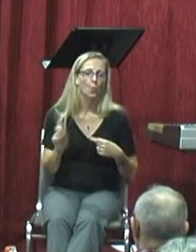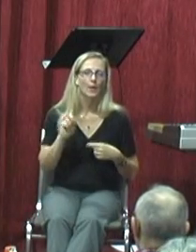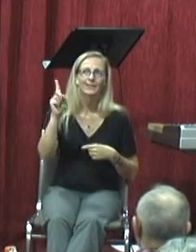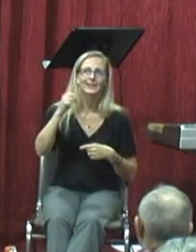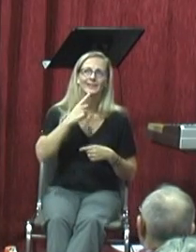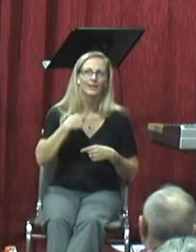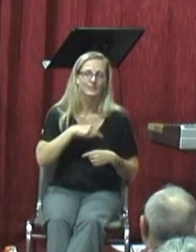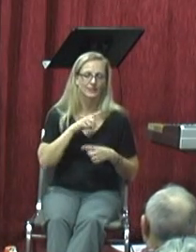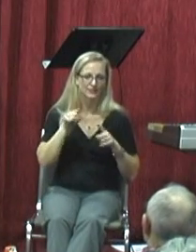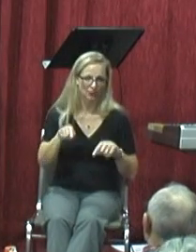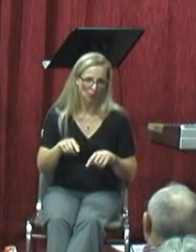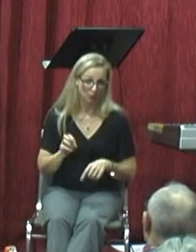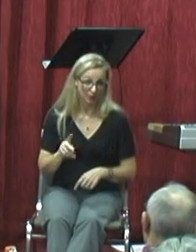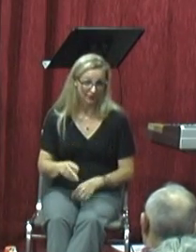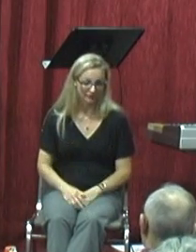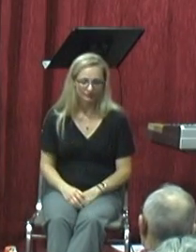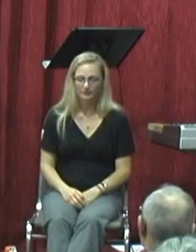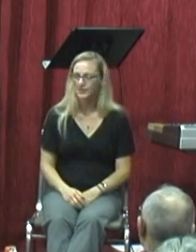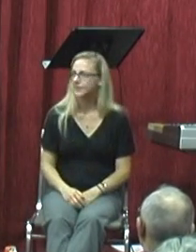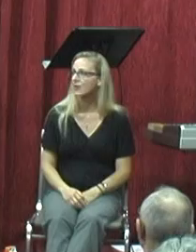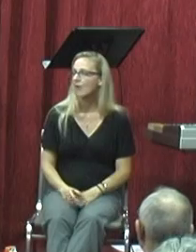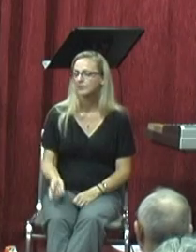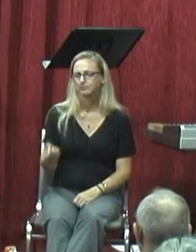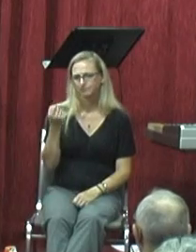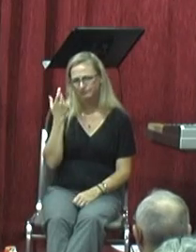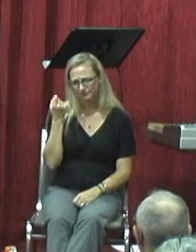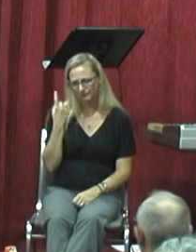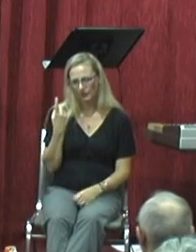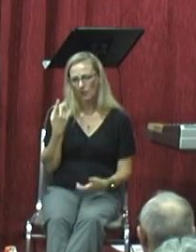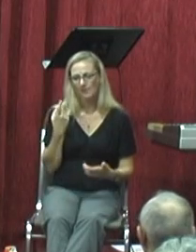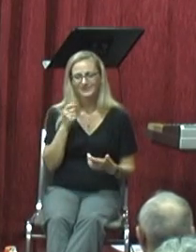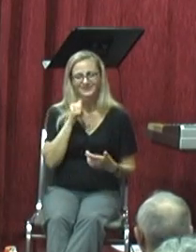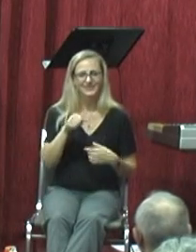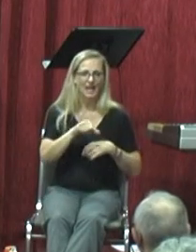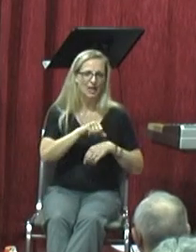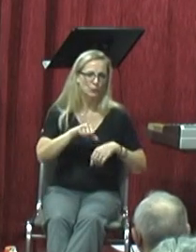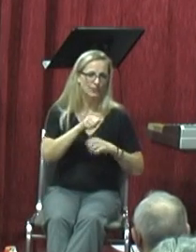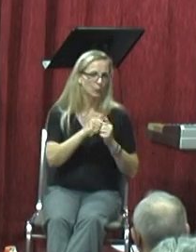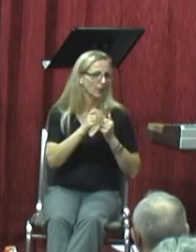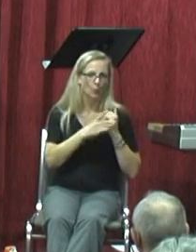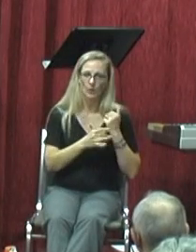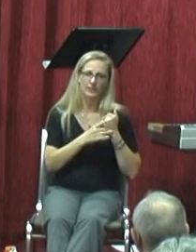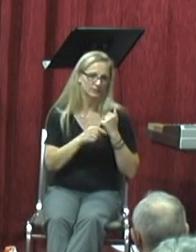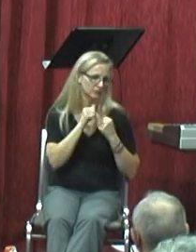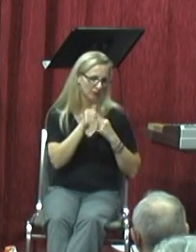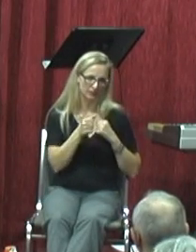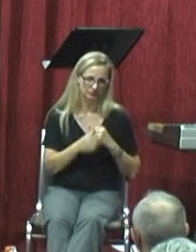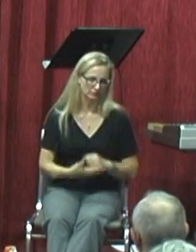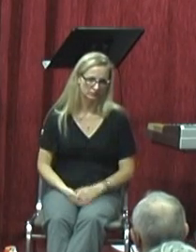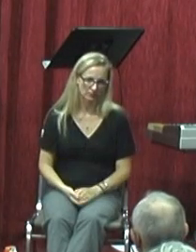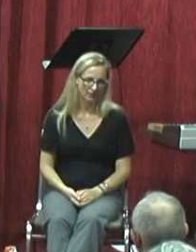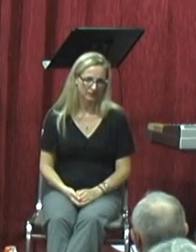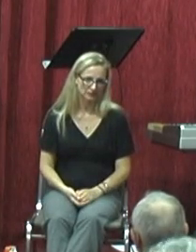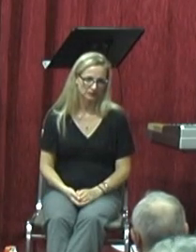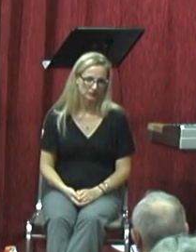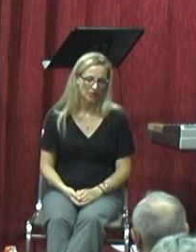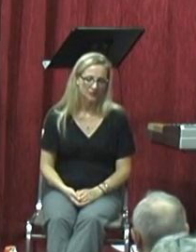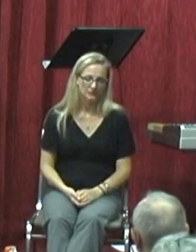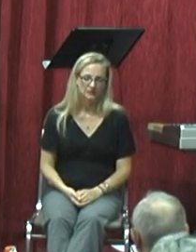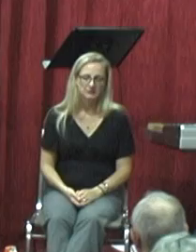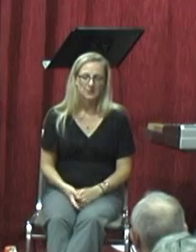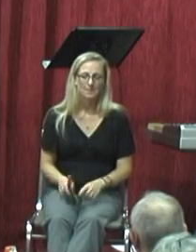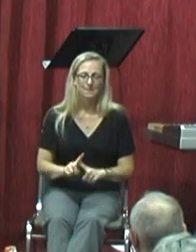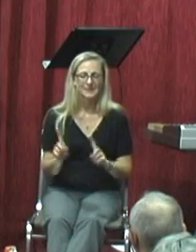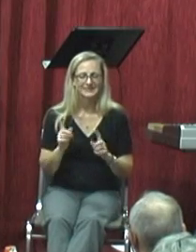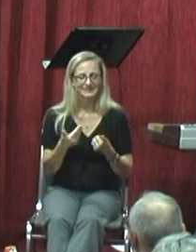go. Okay? Now understand, this was not an anointing with oil, but it was a sanctification